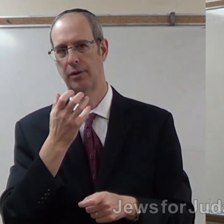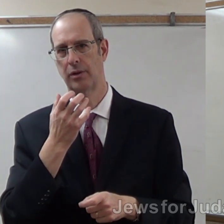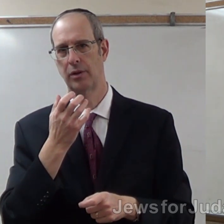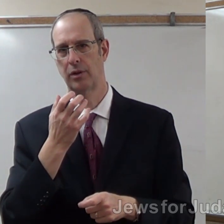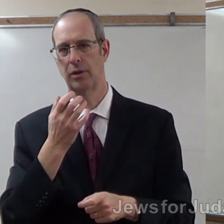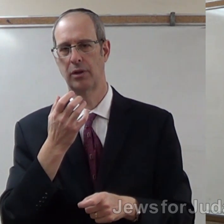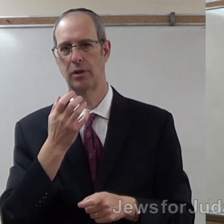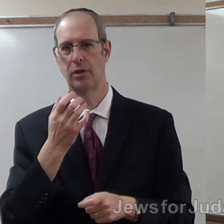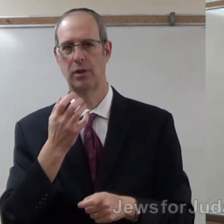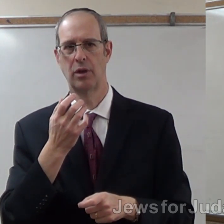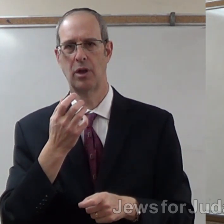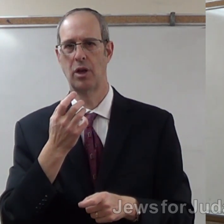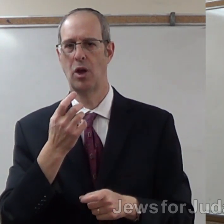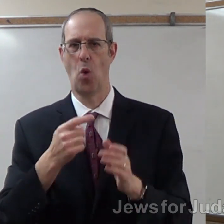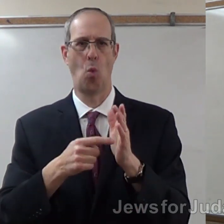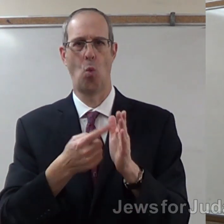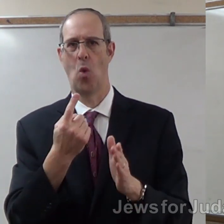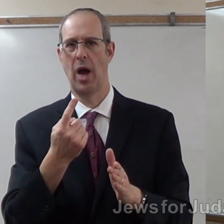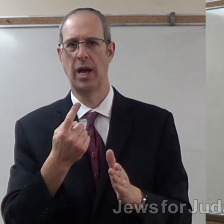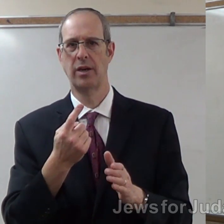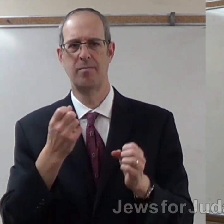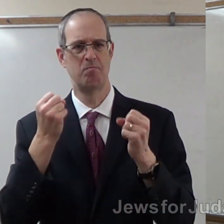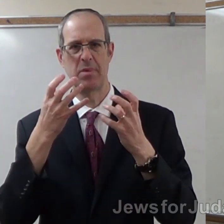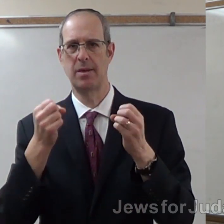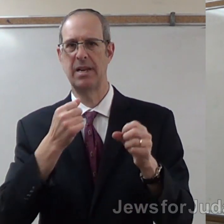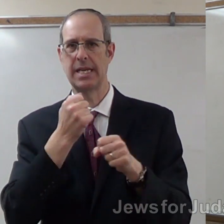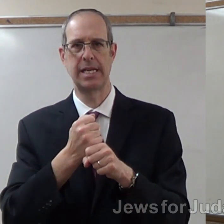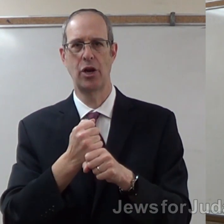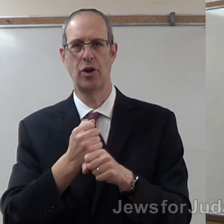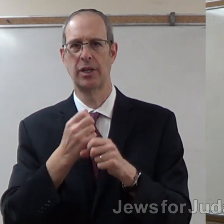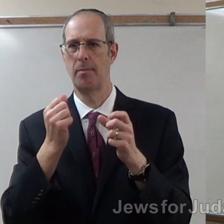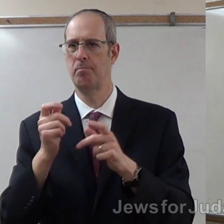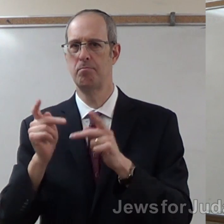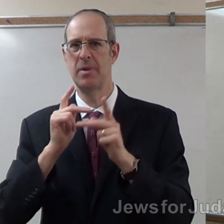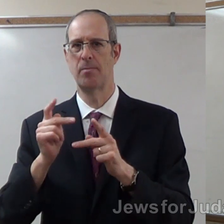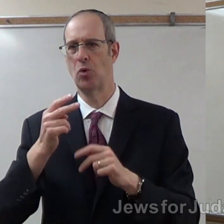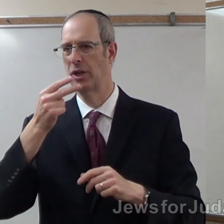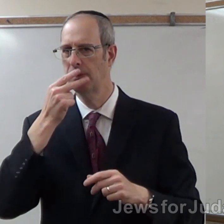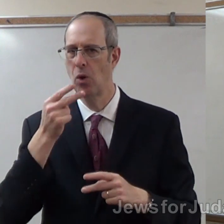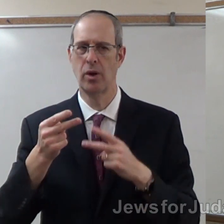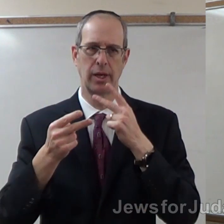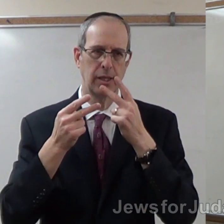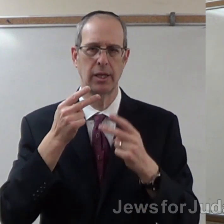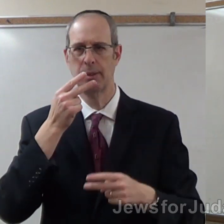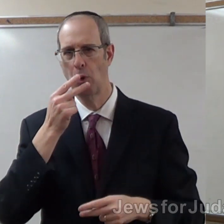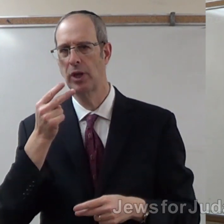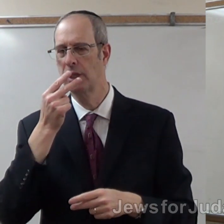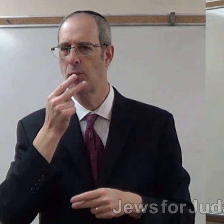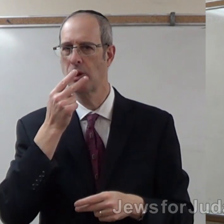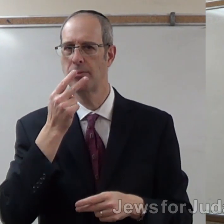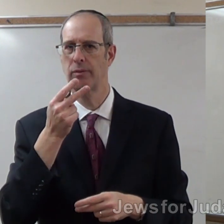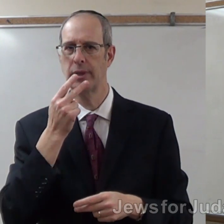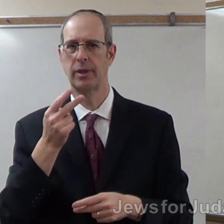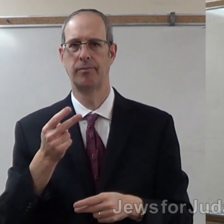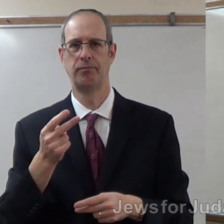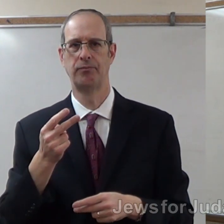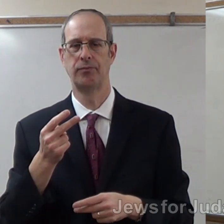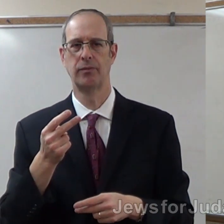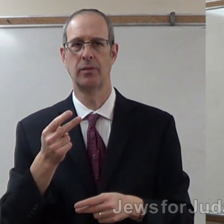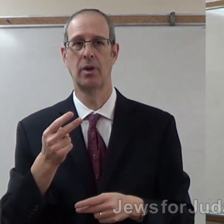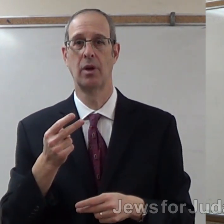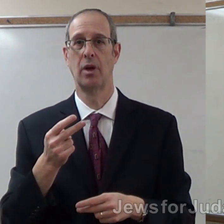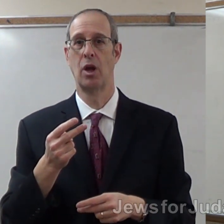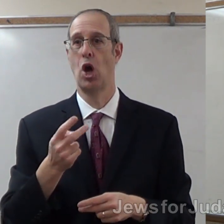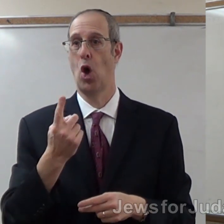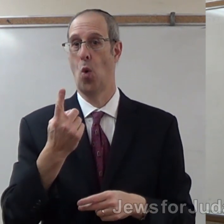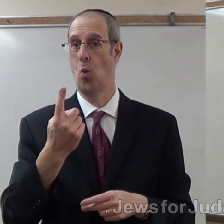so concerned for years that people were killing themselves by smoking cigarettes. So one of the things they were able to